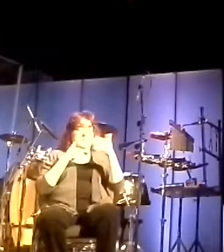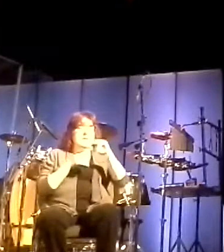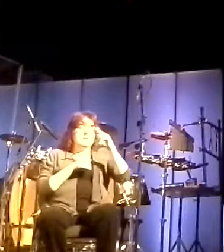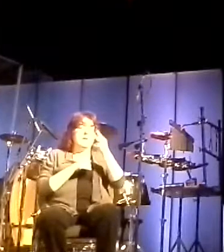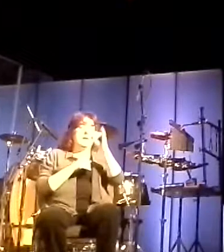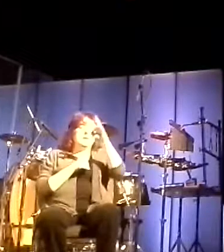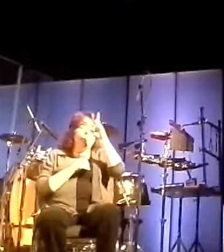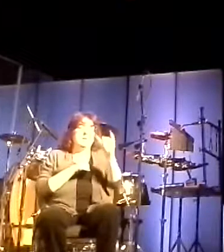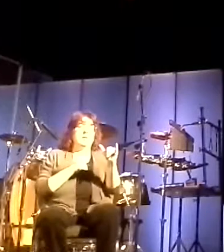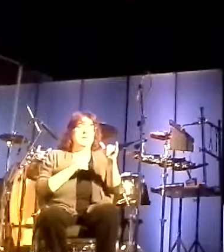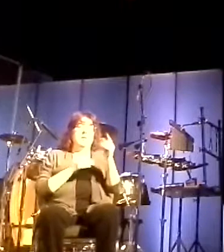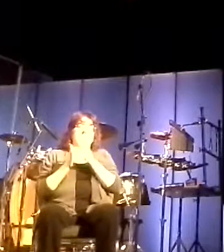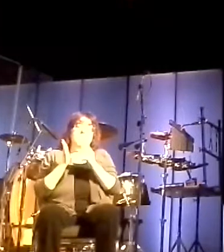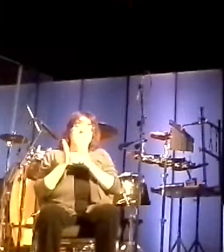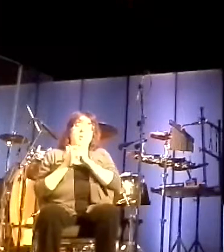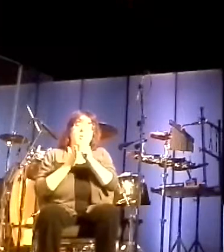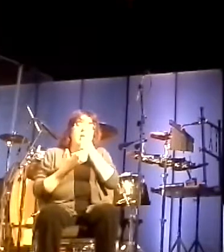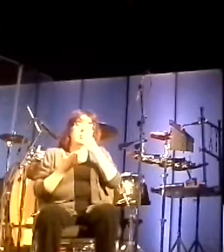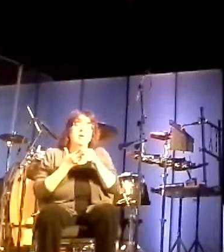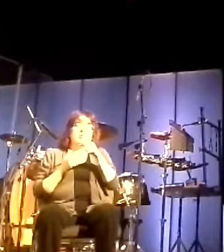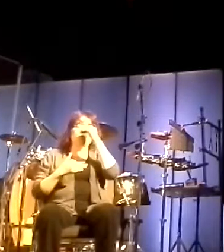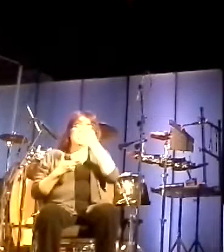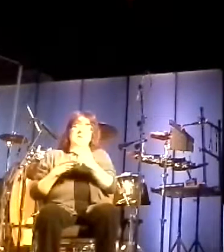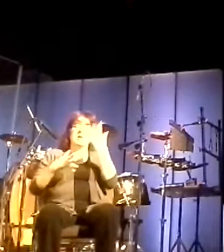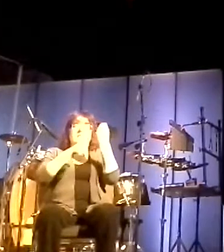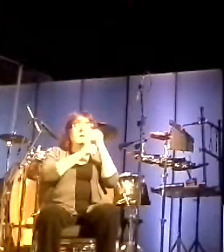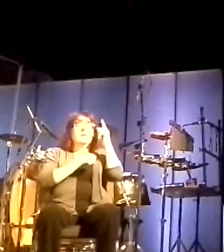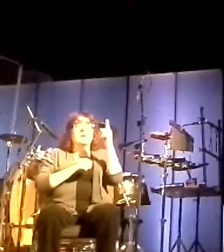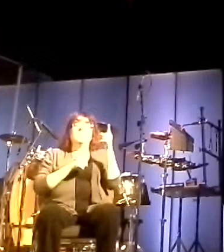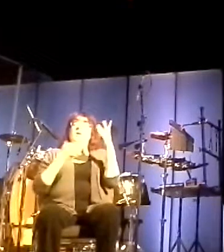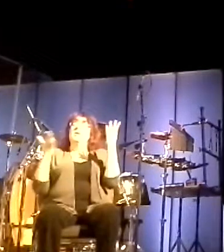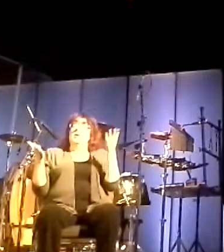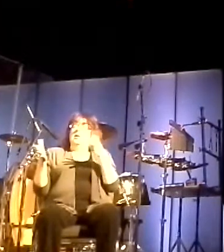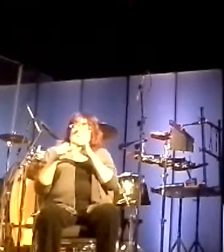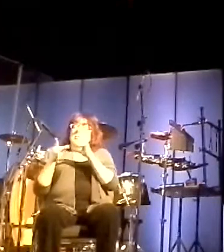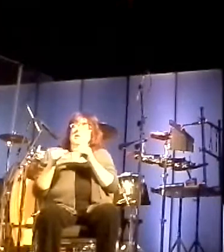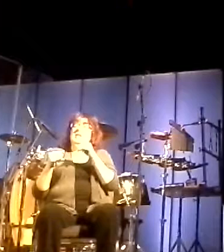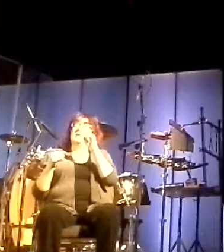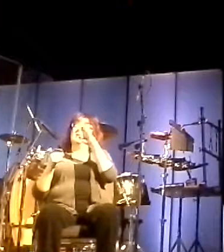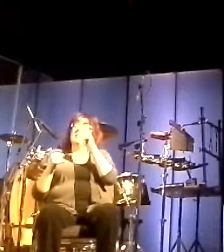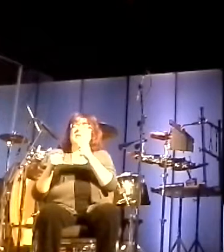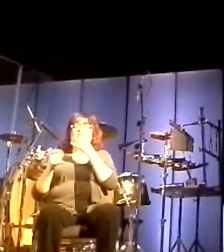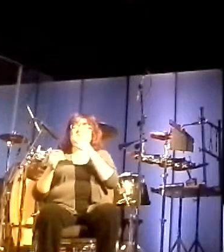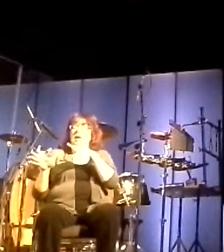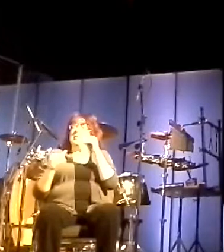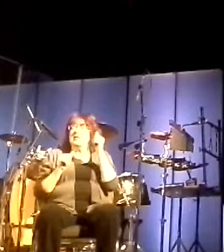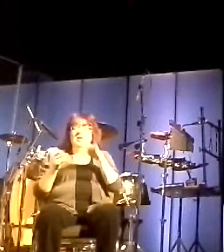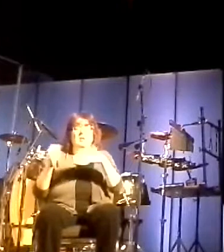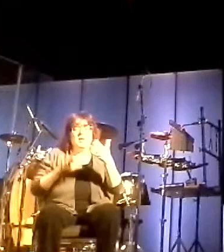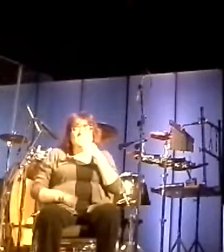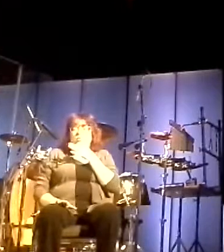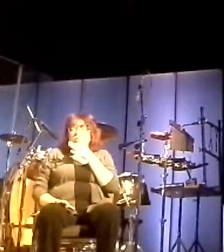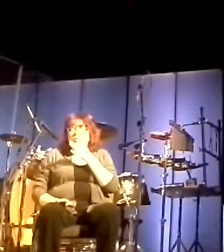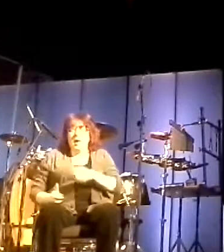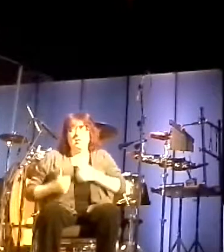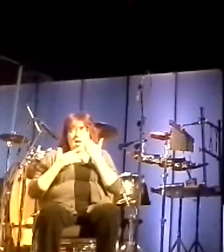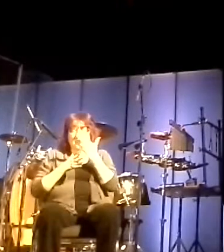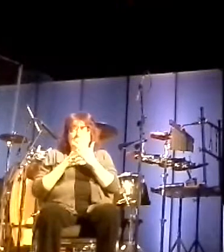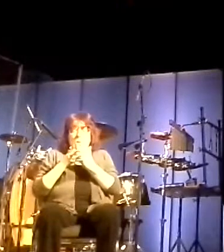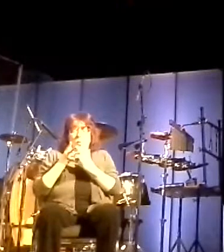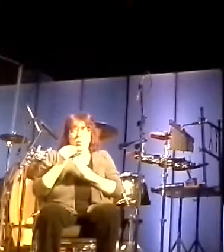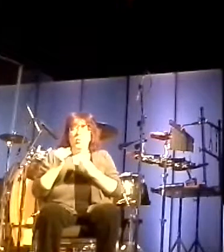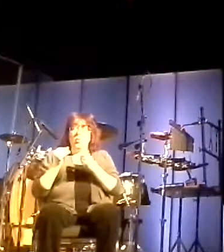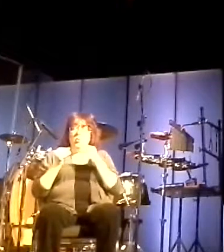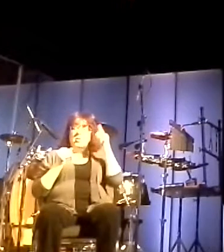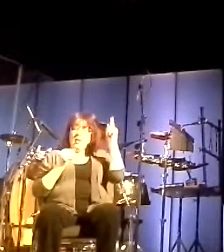2 Timothy. Paul's writing a letter to his son in the faith, Timothy. This is what he says. He's like, Timothy, I'm about to leave this life. He says, my life is almost over